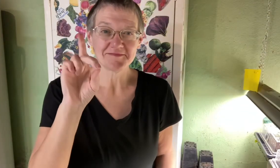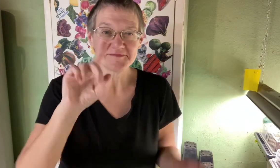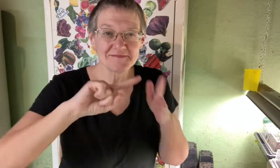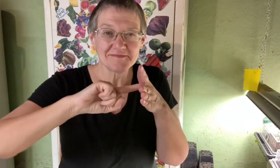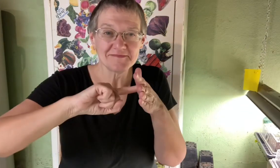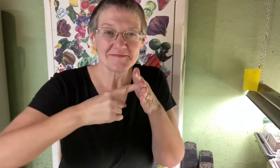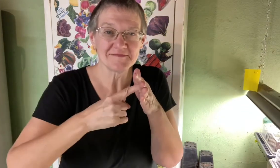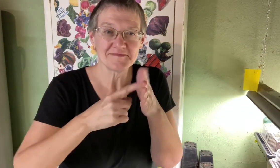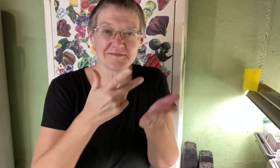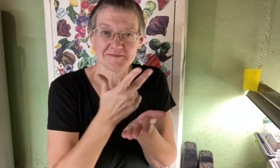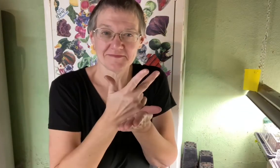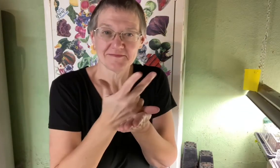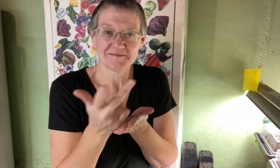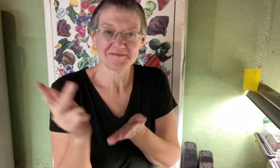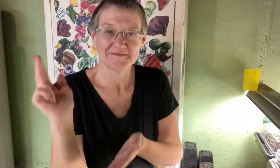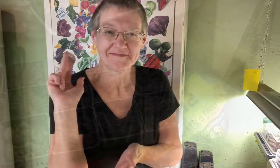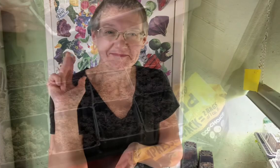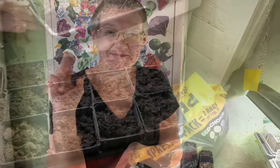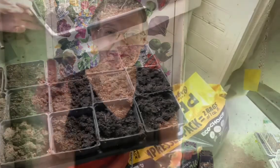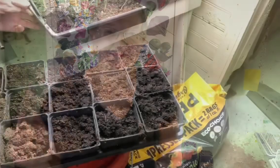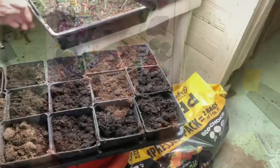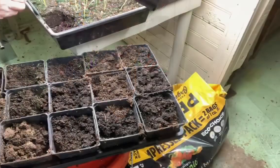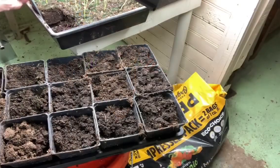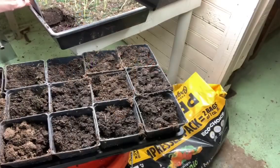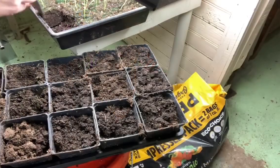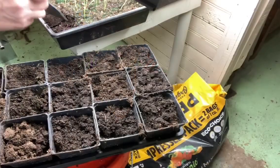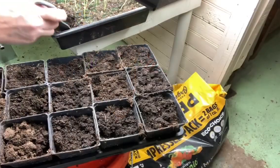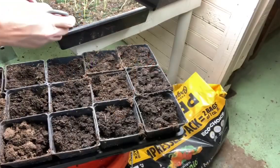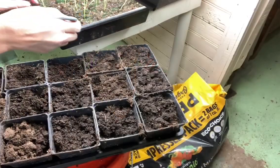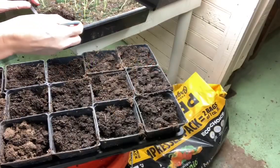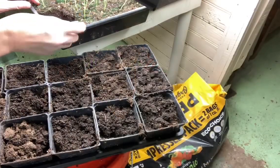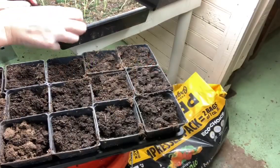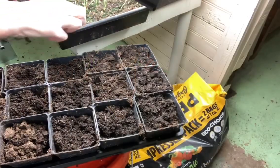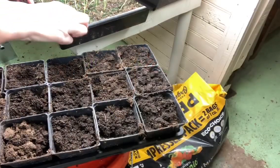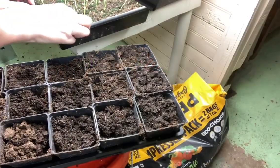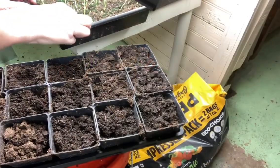Now we sowed these onion seeds 3 weeks ago.